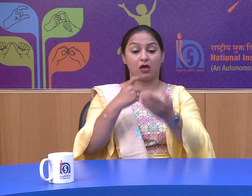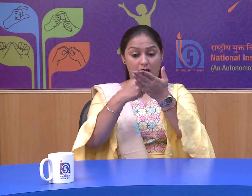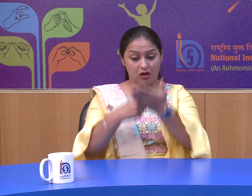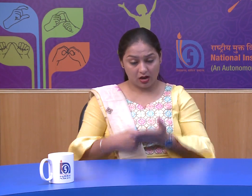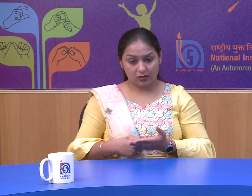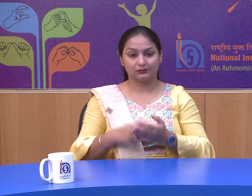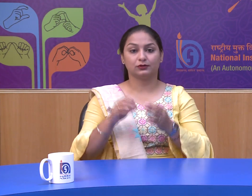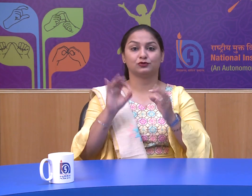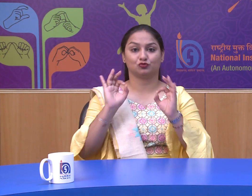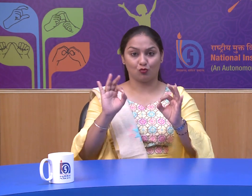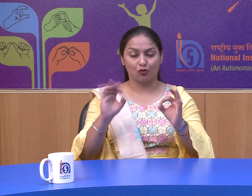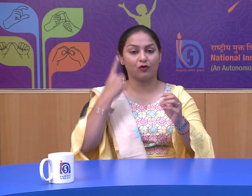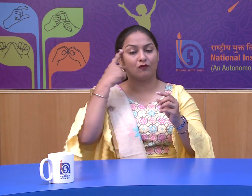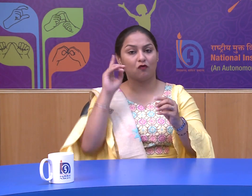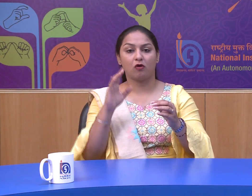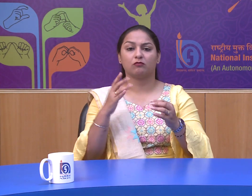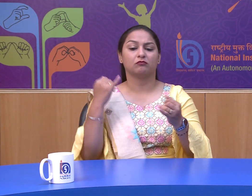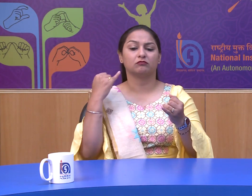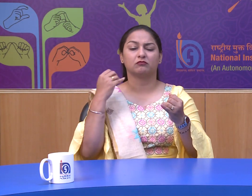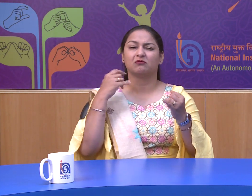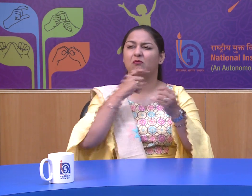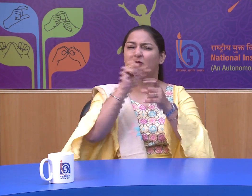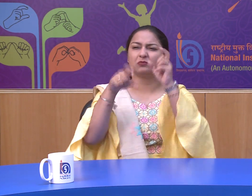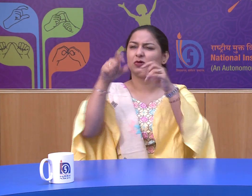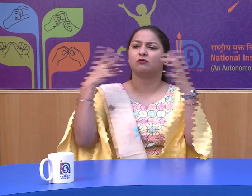find no match in this world.